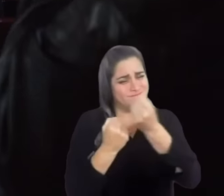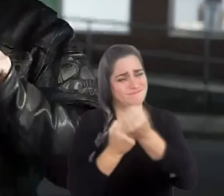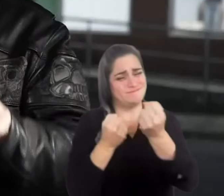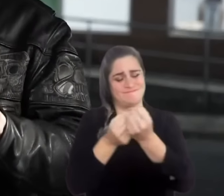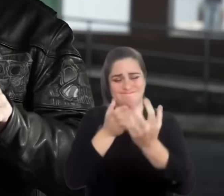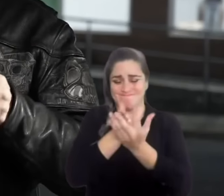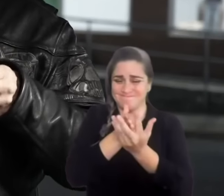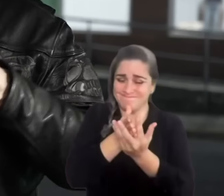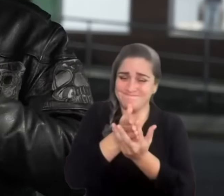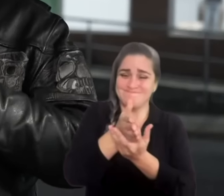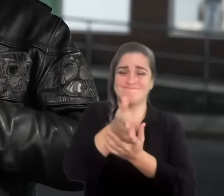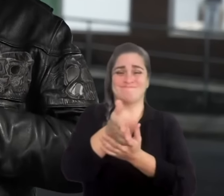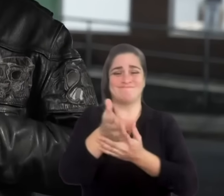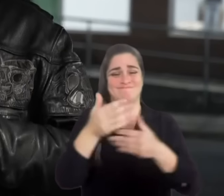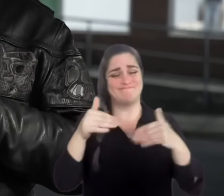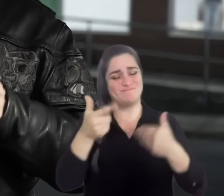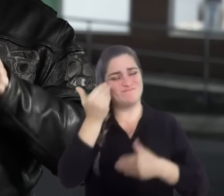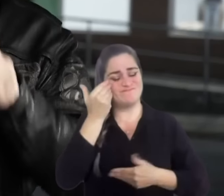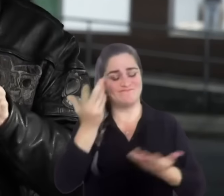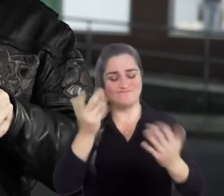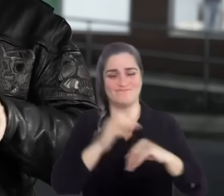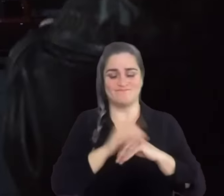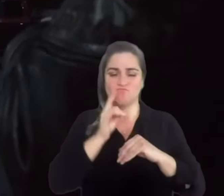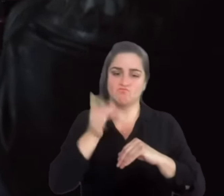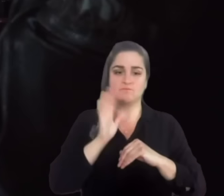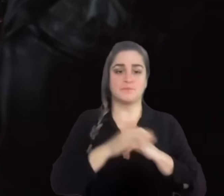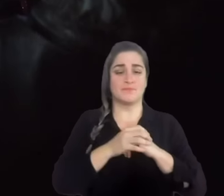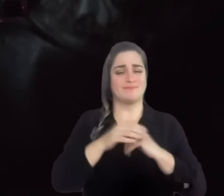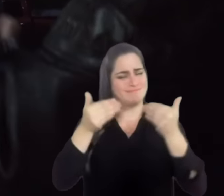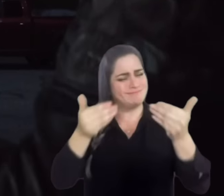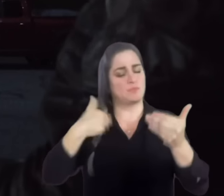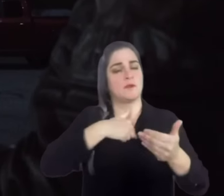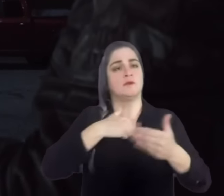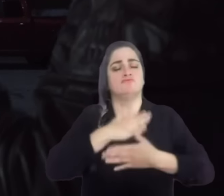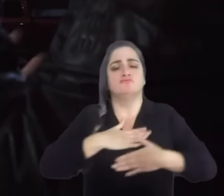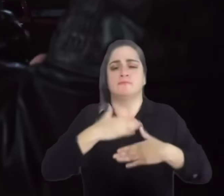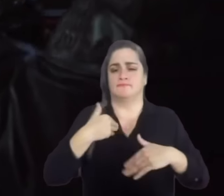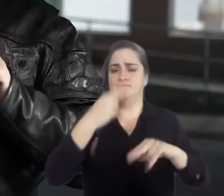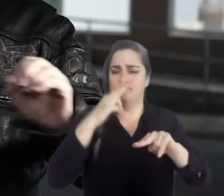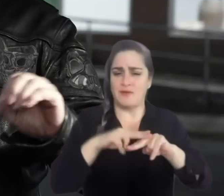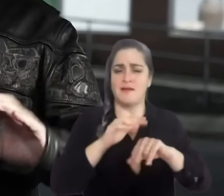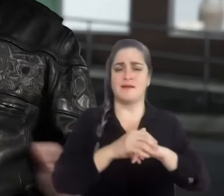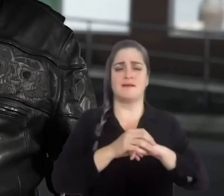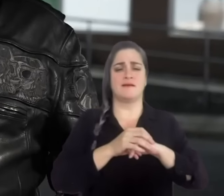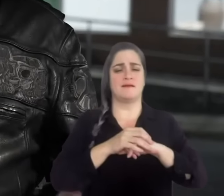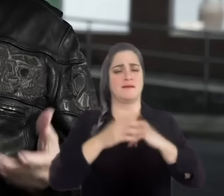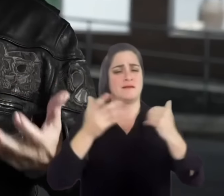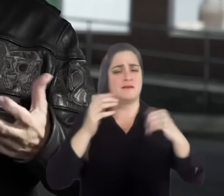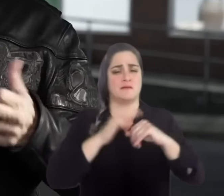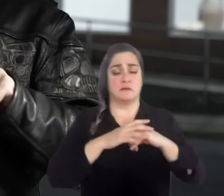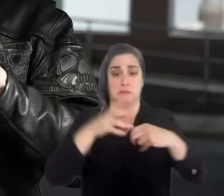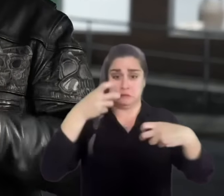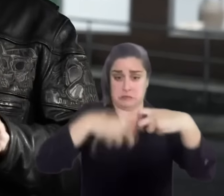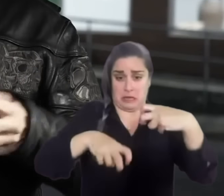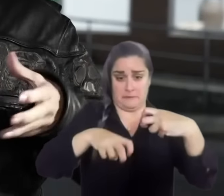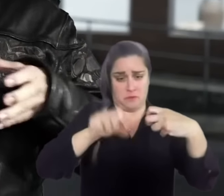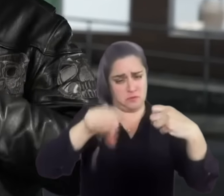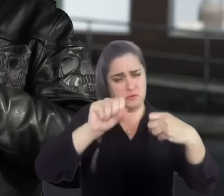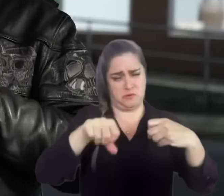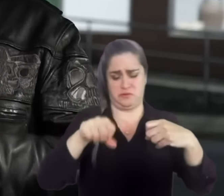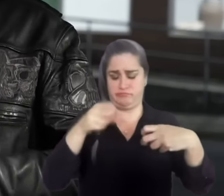and support one another. You know, it allows us to have fun. If we didn't have this, I think it would be